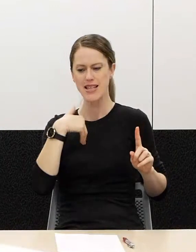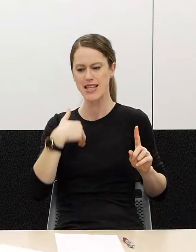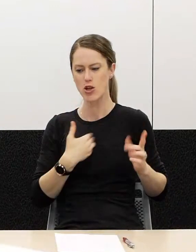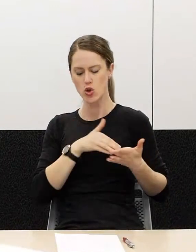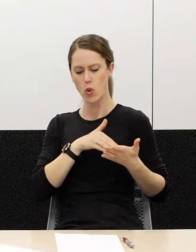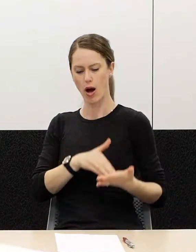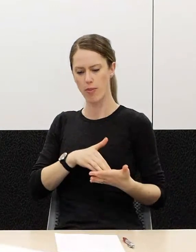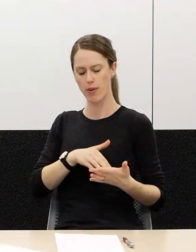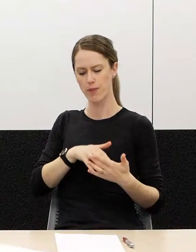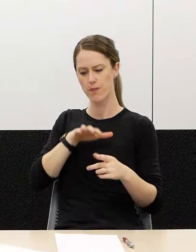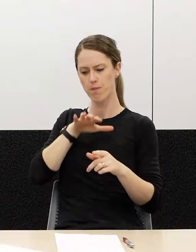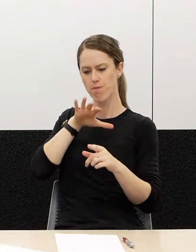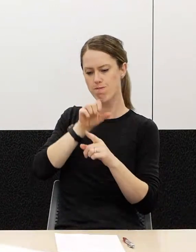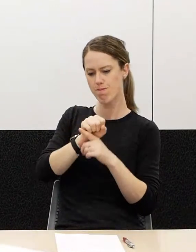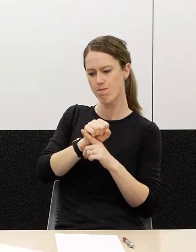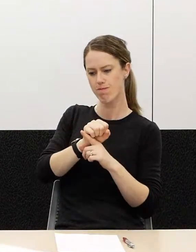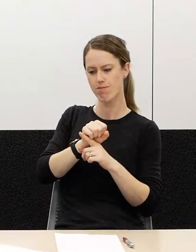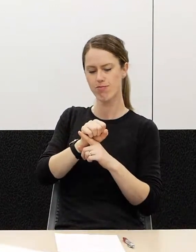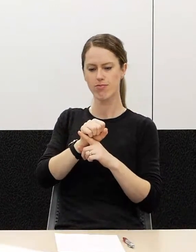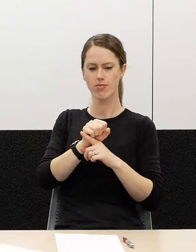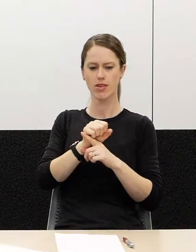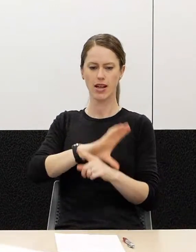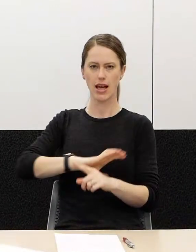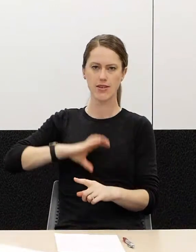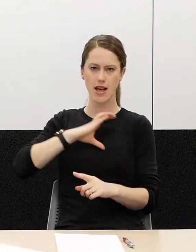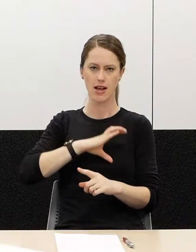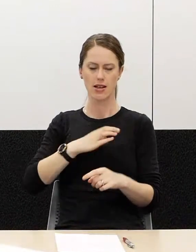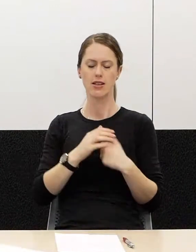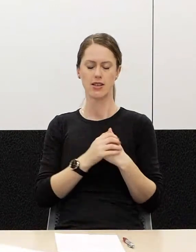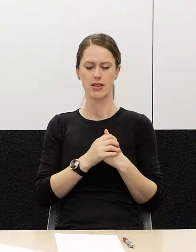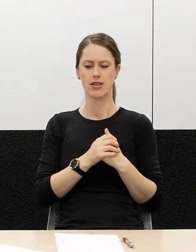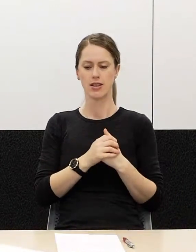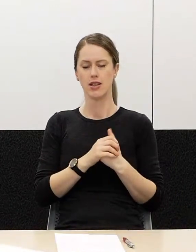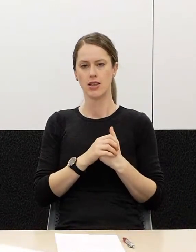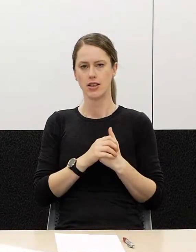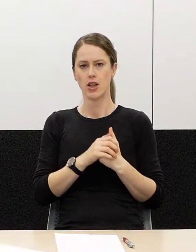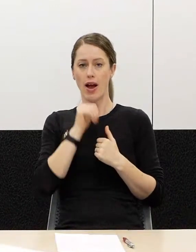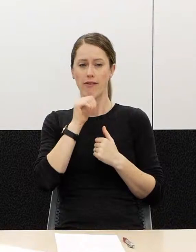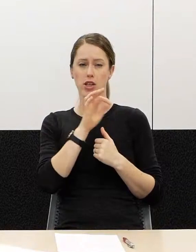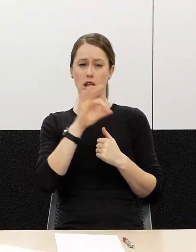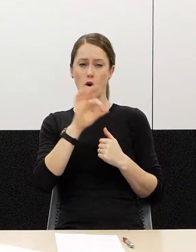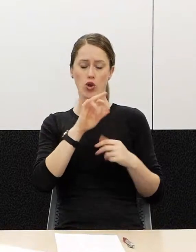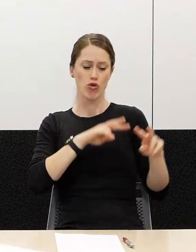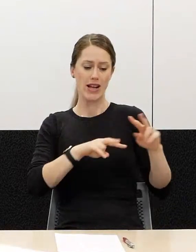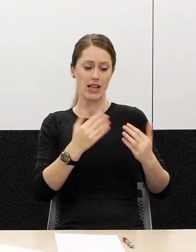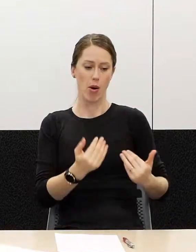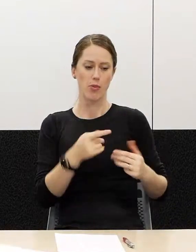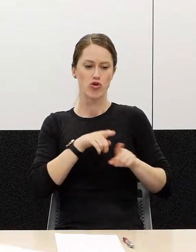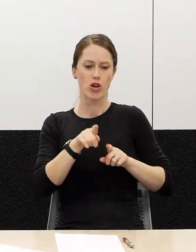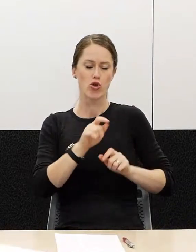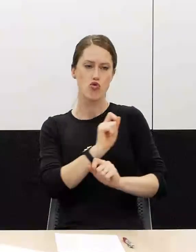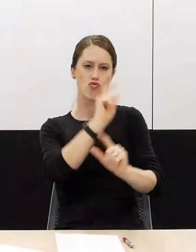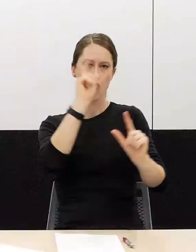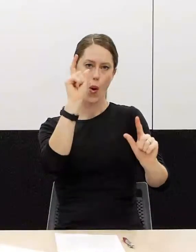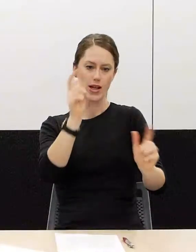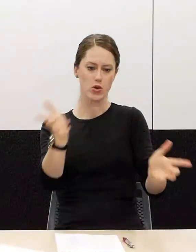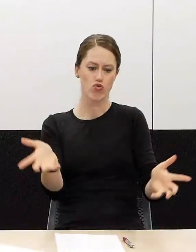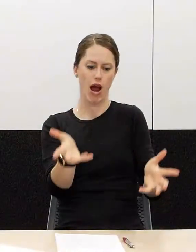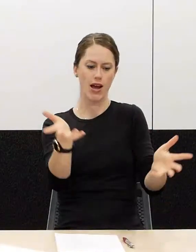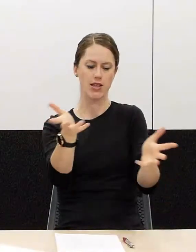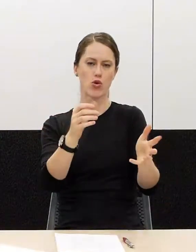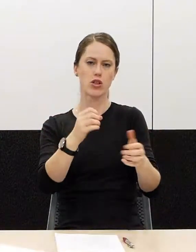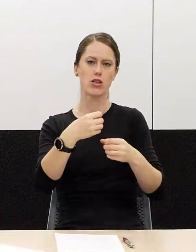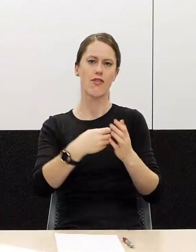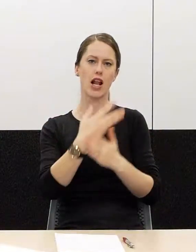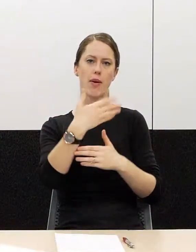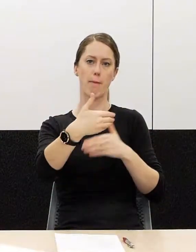help sort of work with general practice. So I think that's, where there's no screening, we are trying to raise awareness, and we will be developing